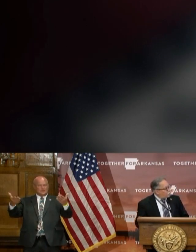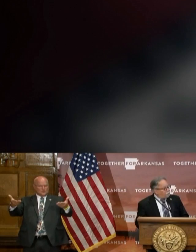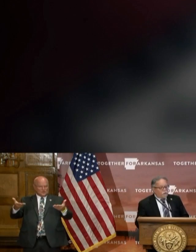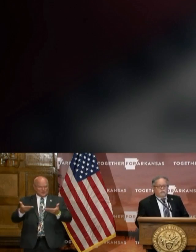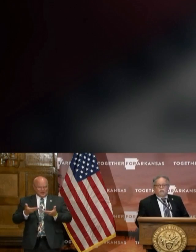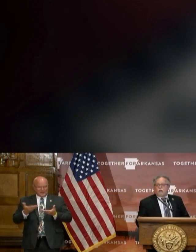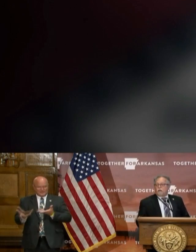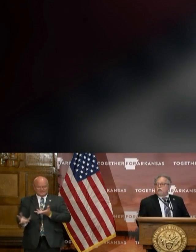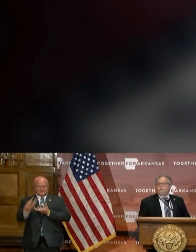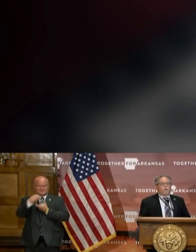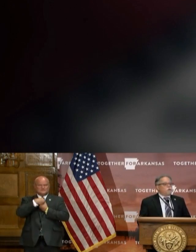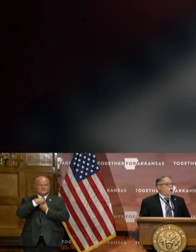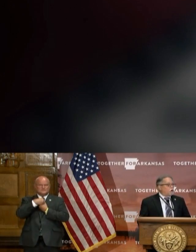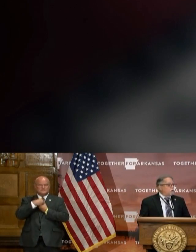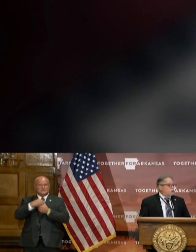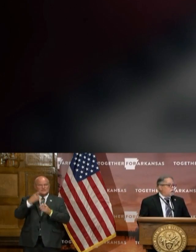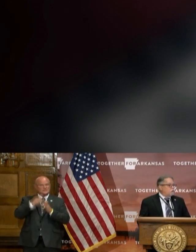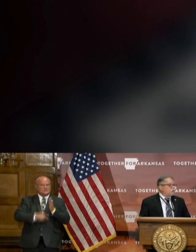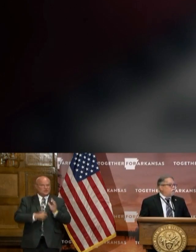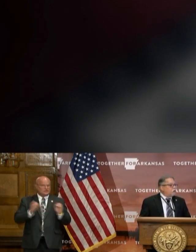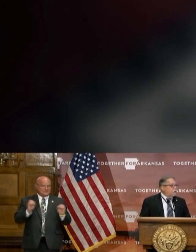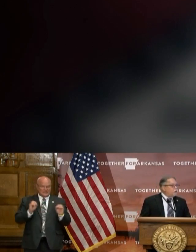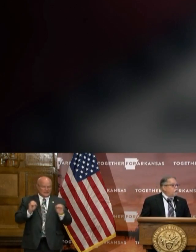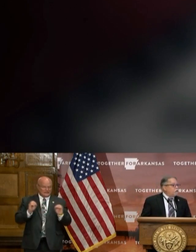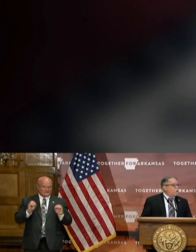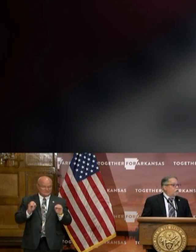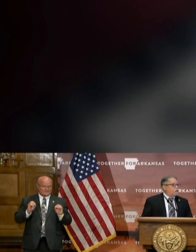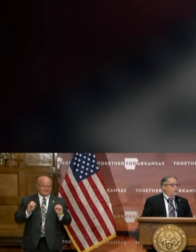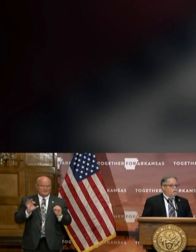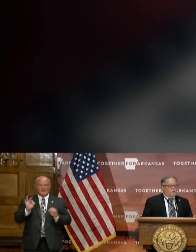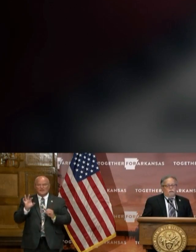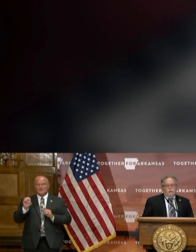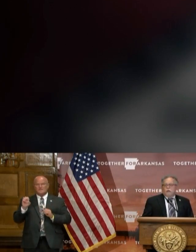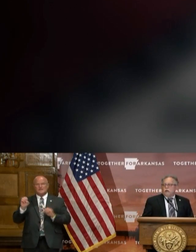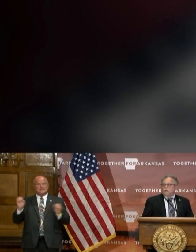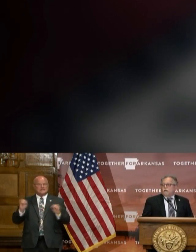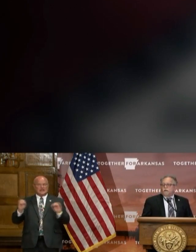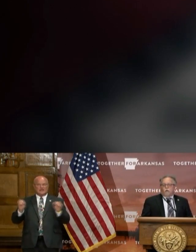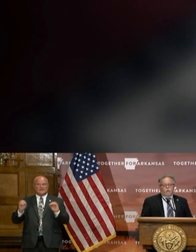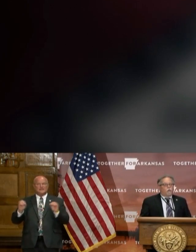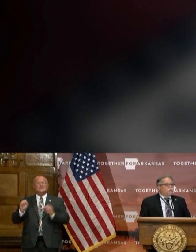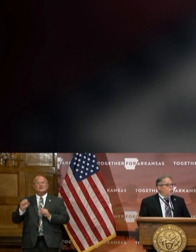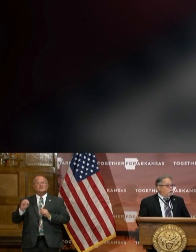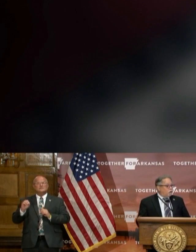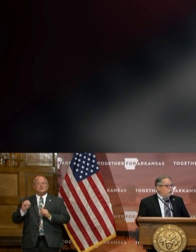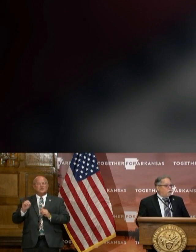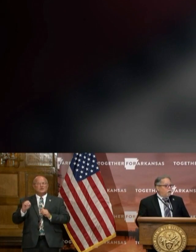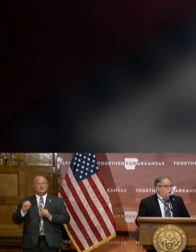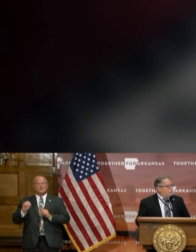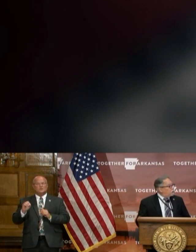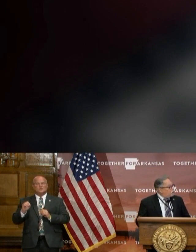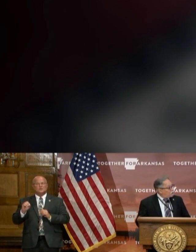your participation. There is no charge. There is no fee for the testing. So we will